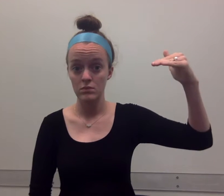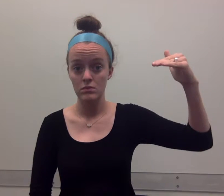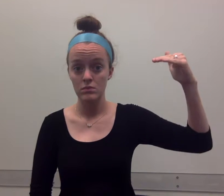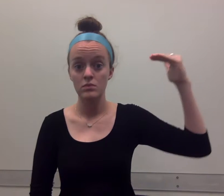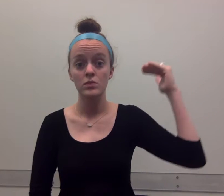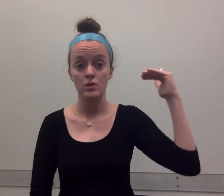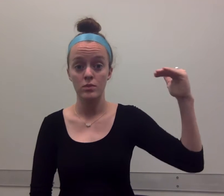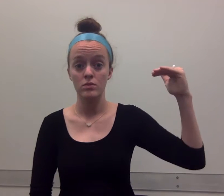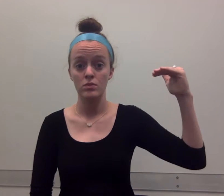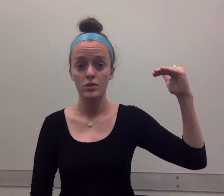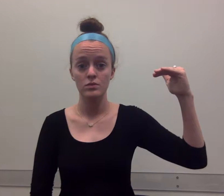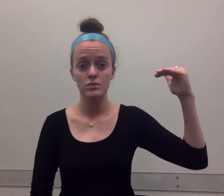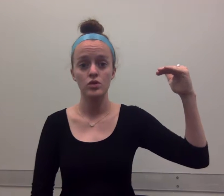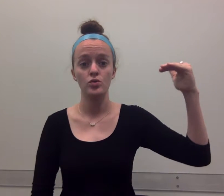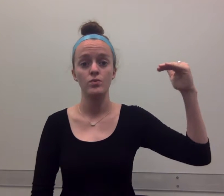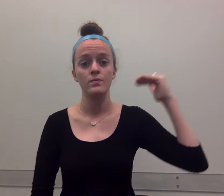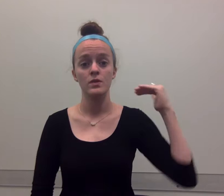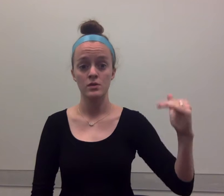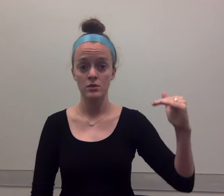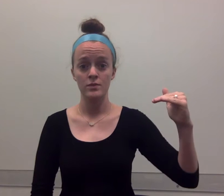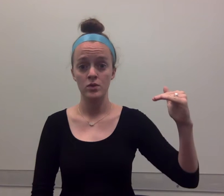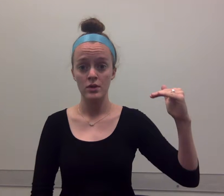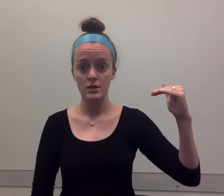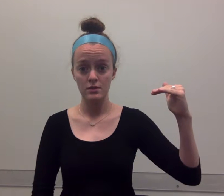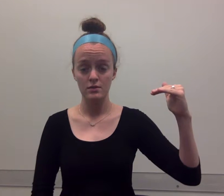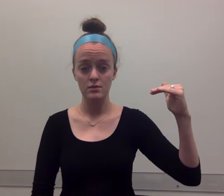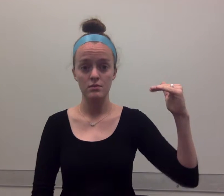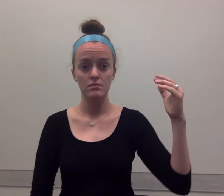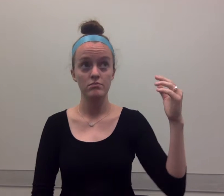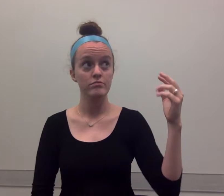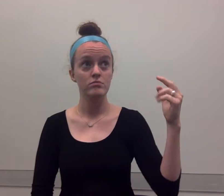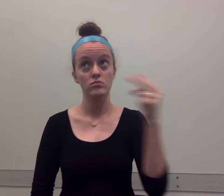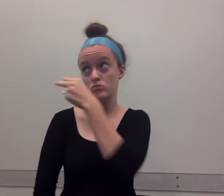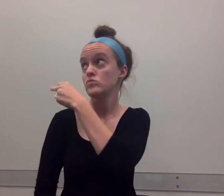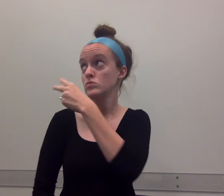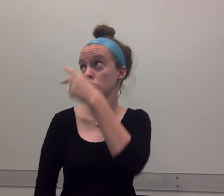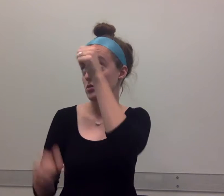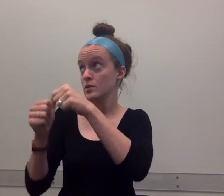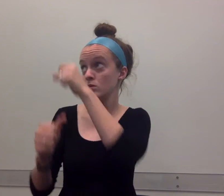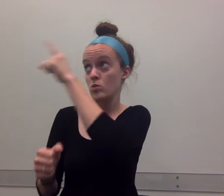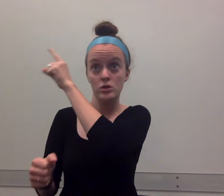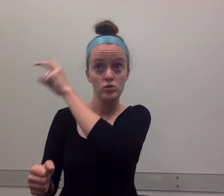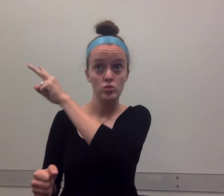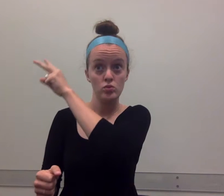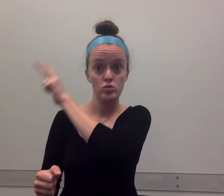memorize, impromptu, and extemporaneous. Second area of a speech